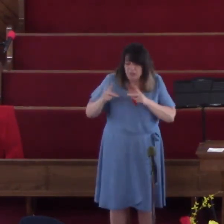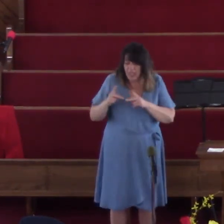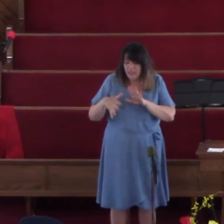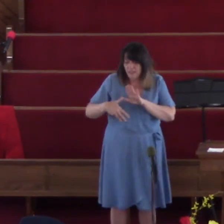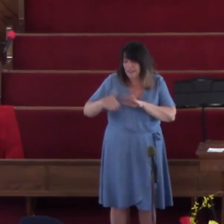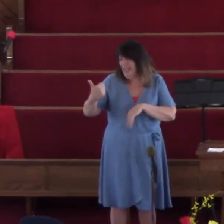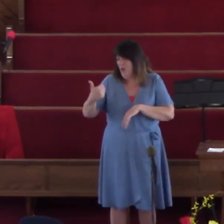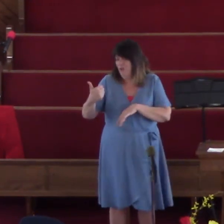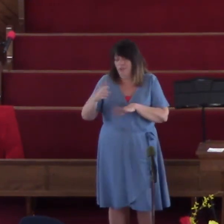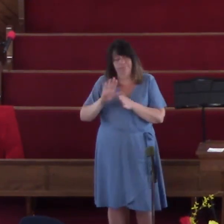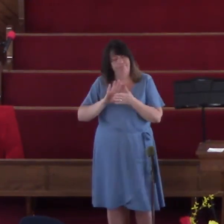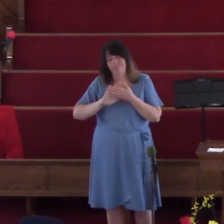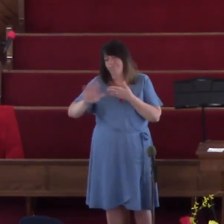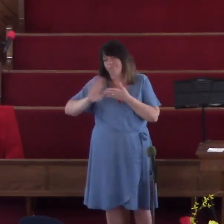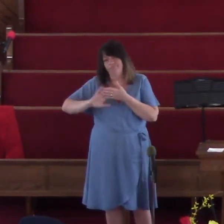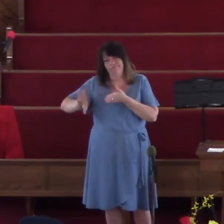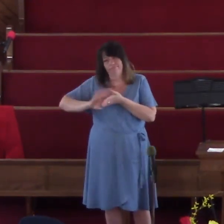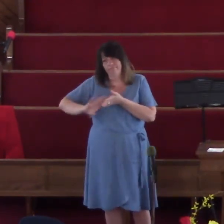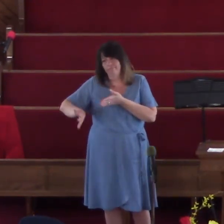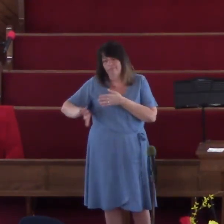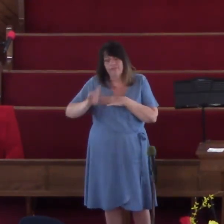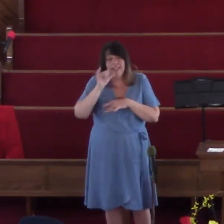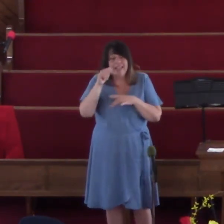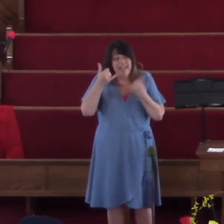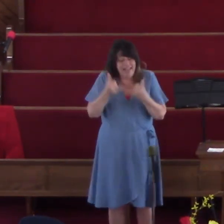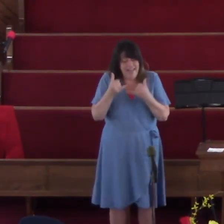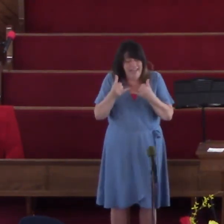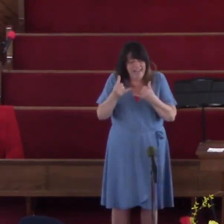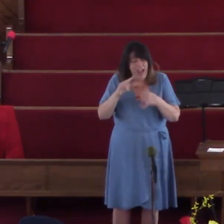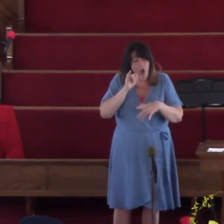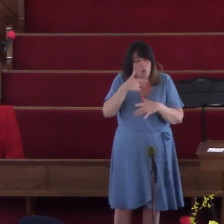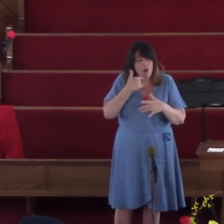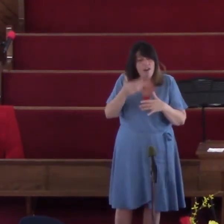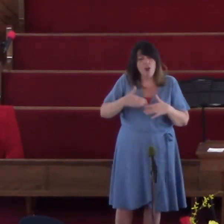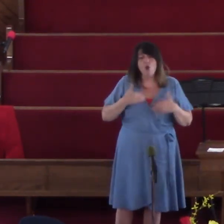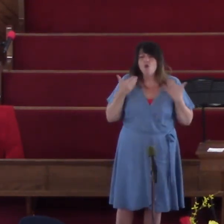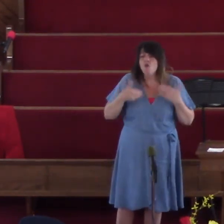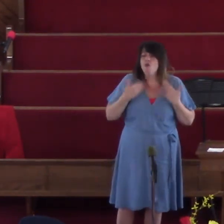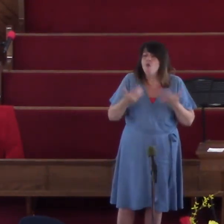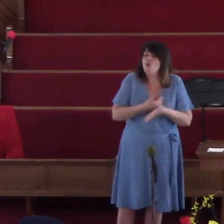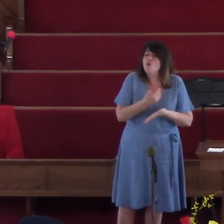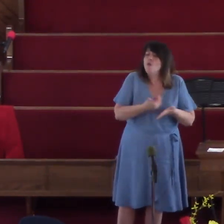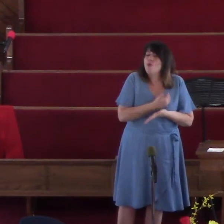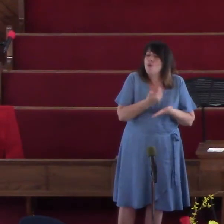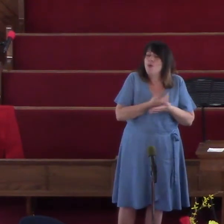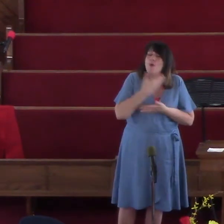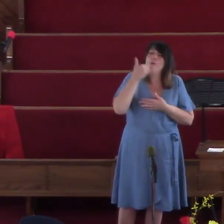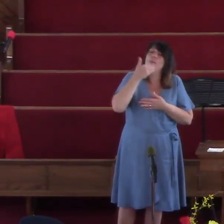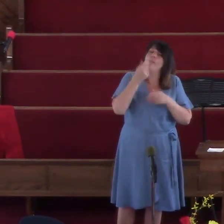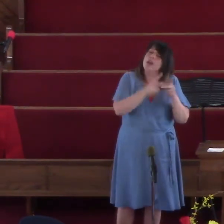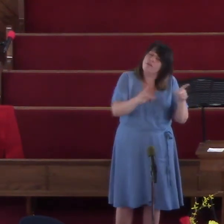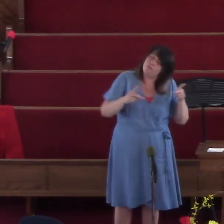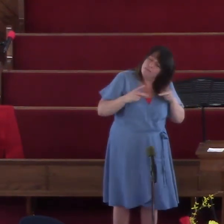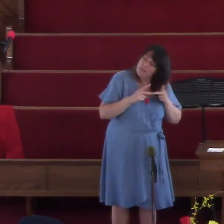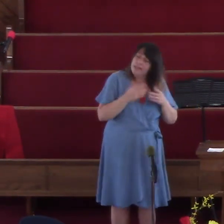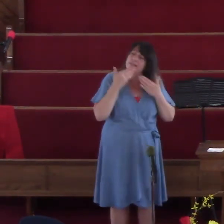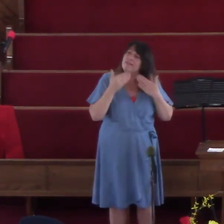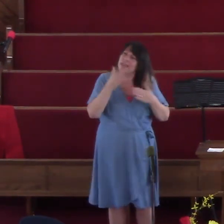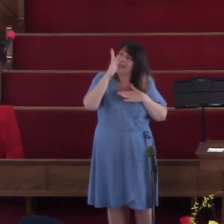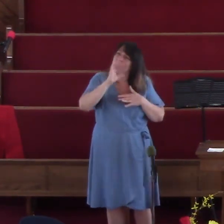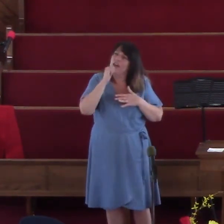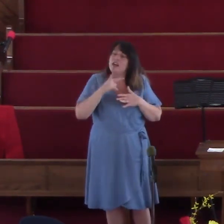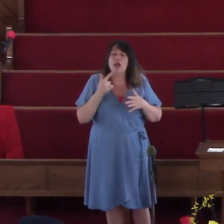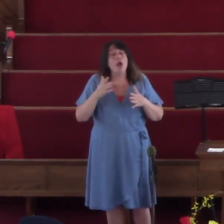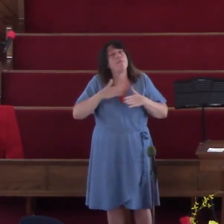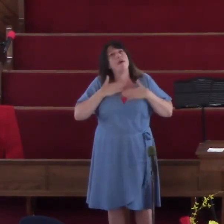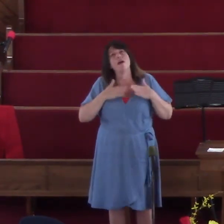new life. Thank God, of praise and glory. Glory! I'm glad this morning that Jesus lives. Then we sing